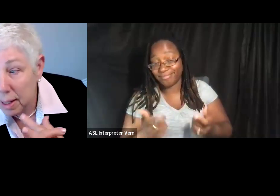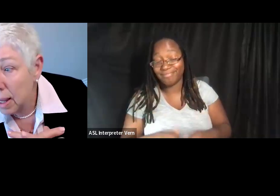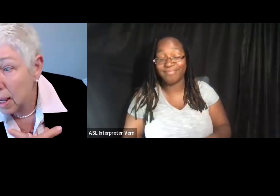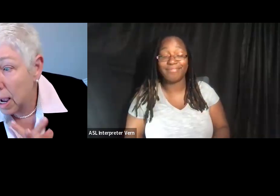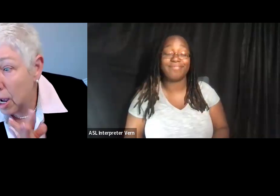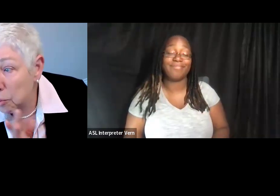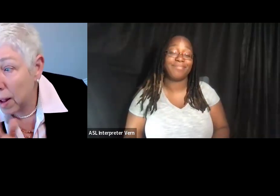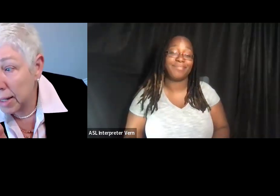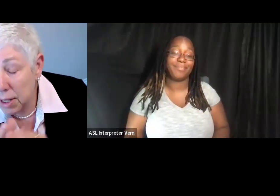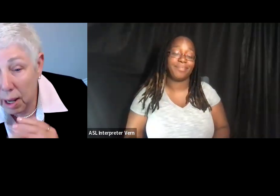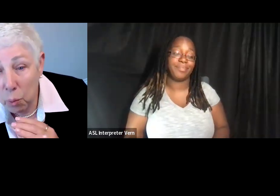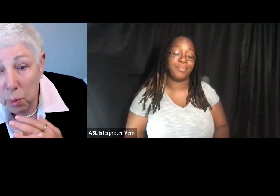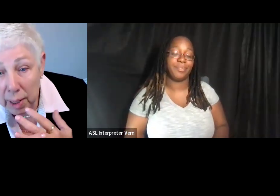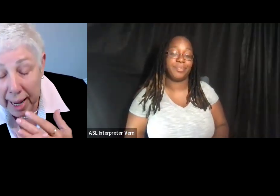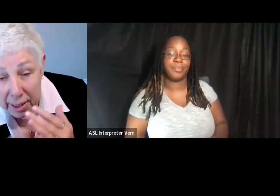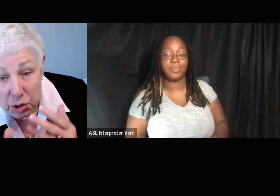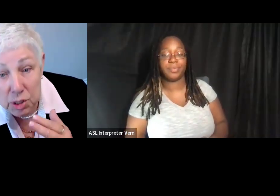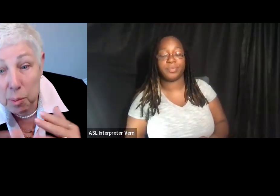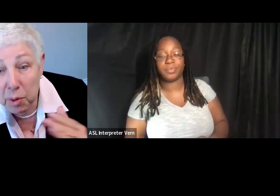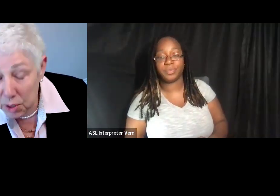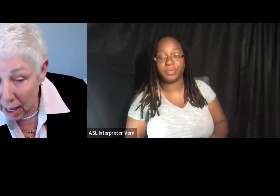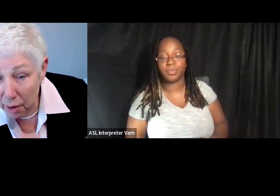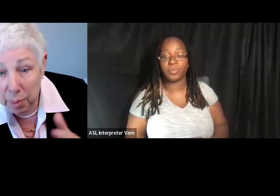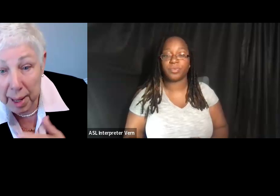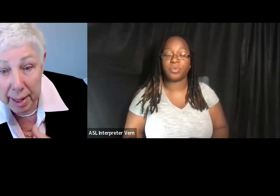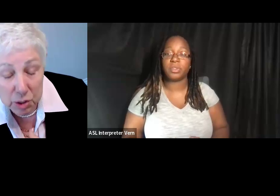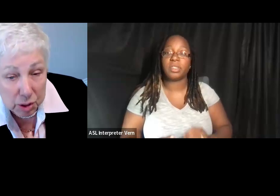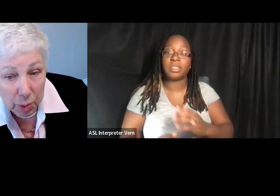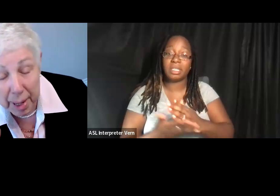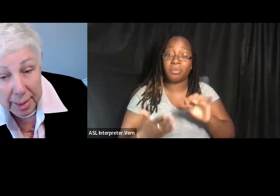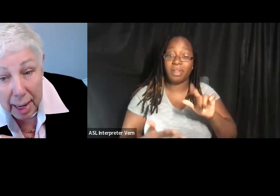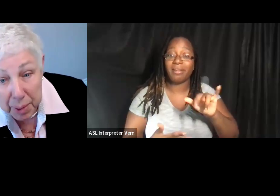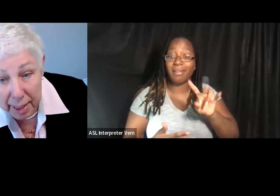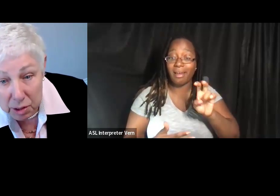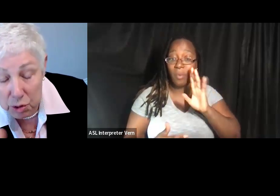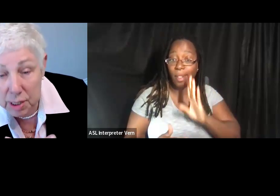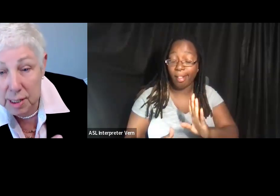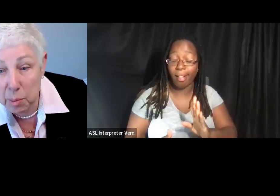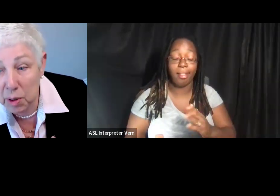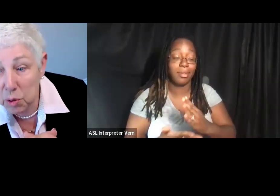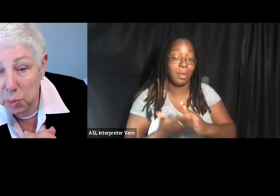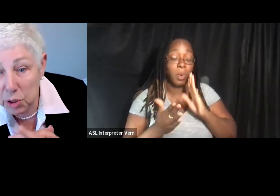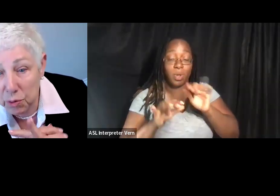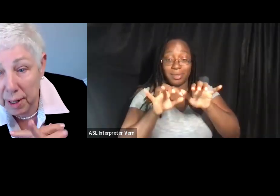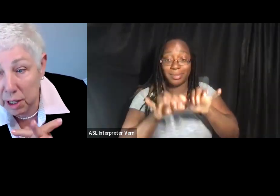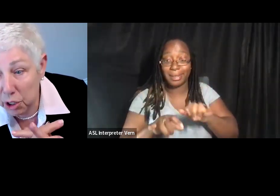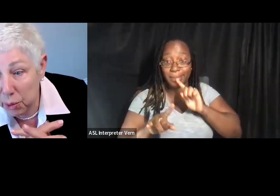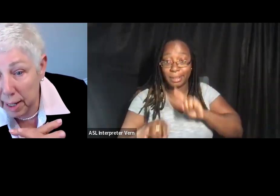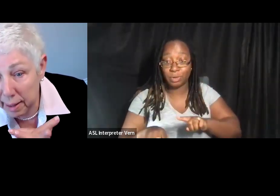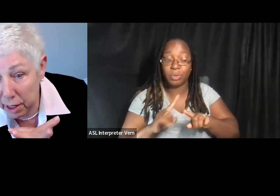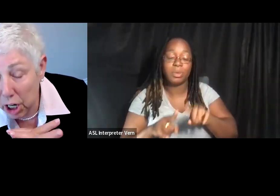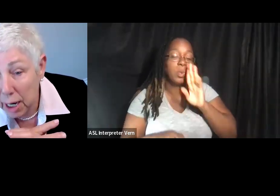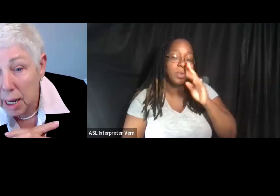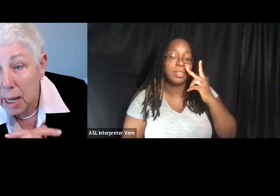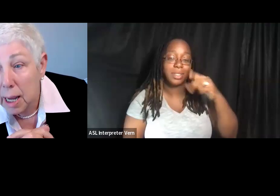screen. We will answer some of those live. We may type in answers to some of those, but you'll find the